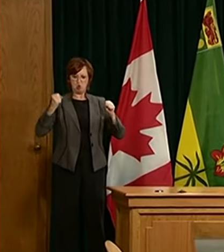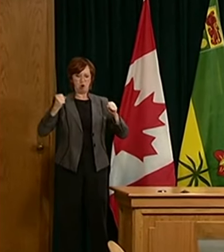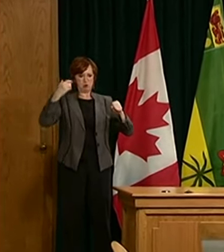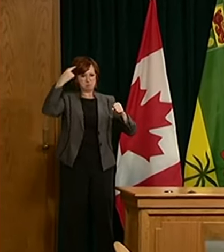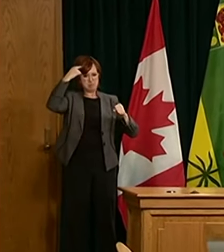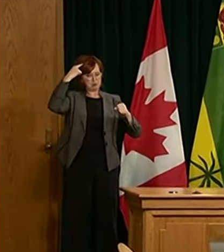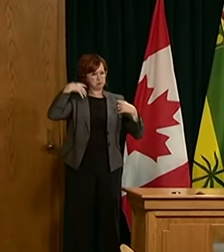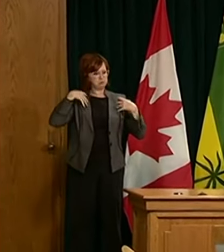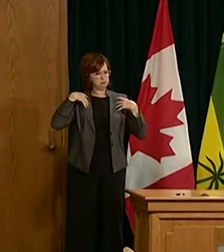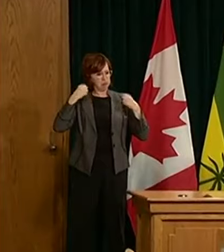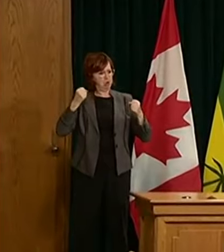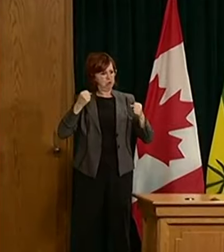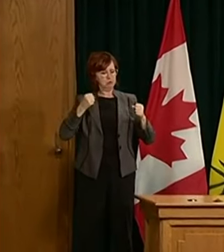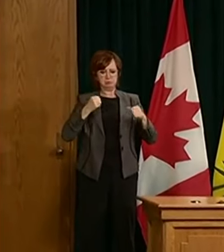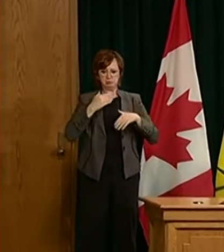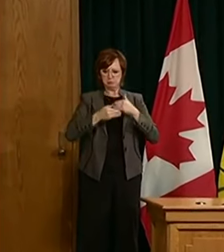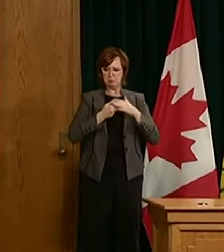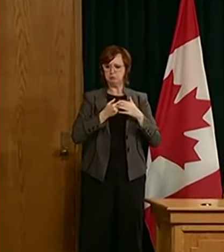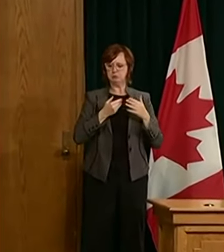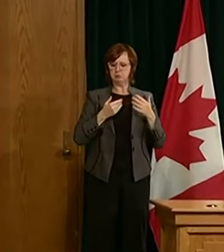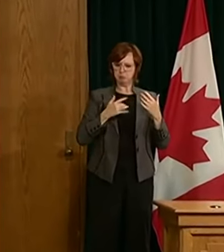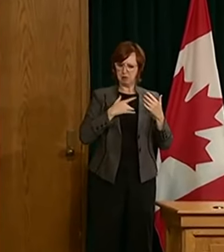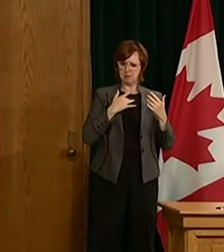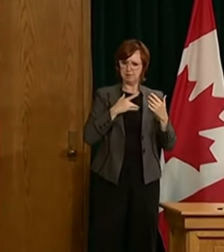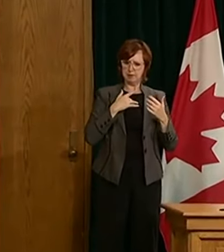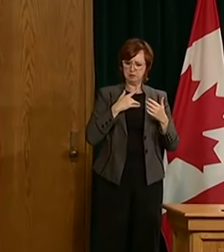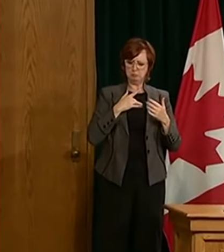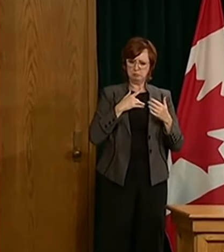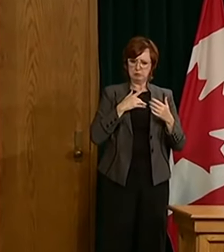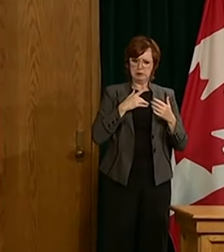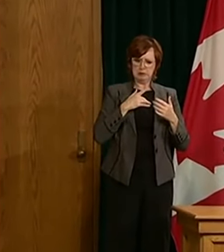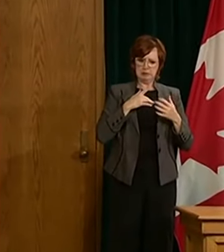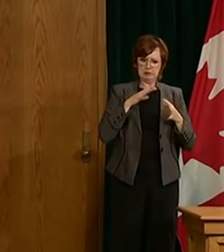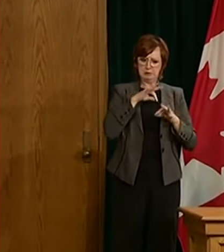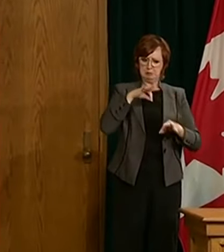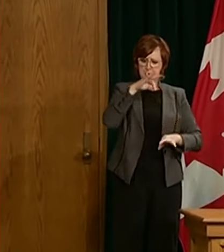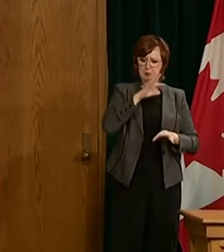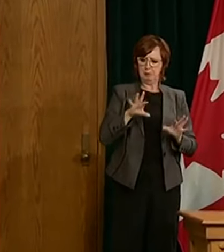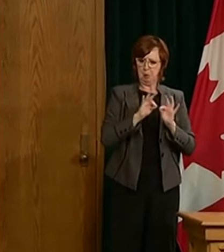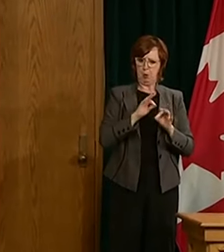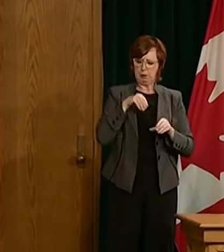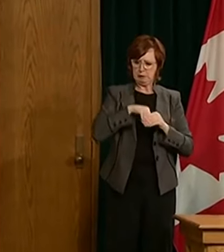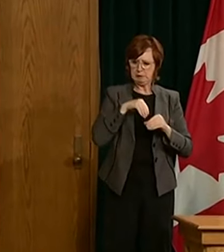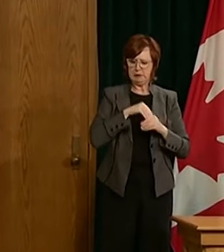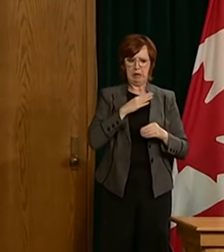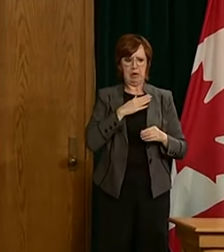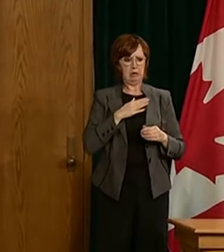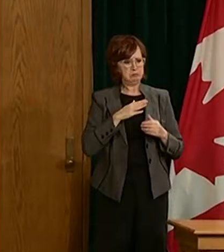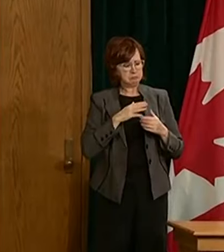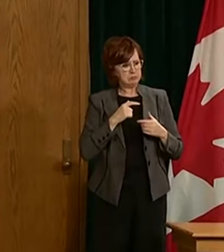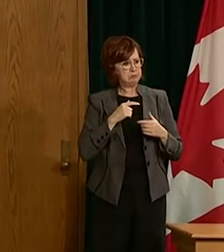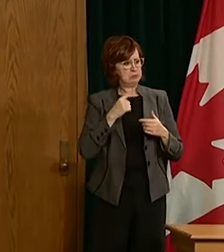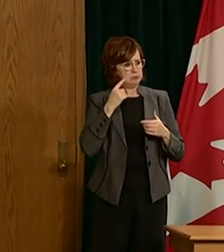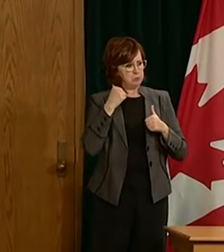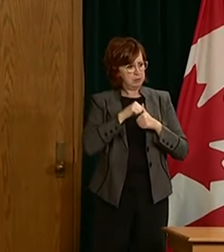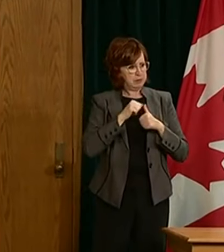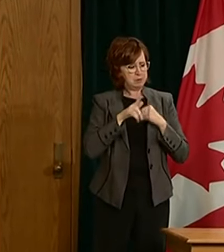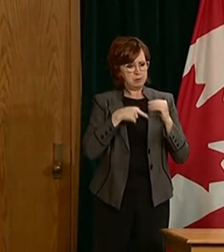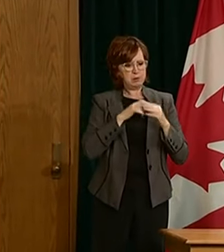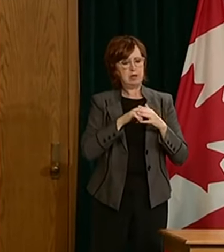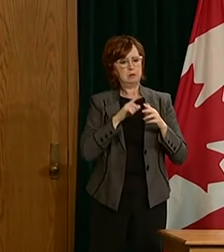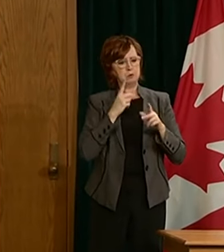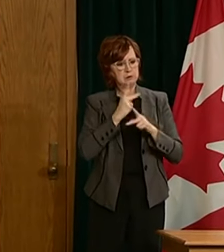communities. And we need to keep learning and understanding and removing barriers that are preventing people from taking the necessary actions. We